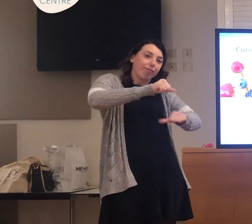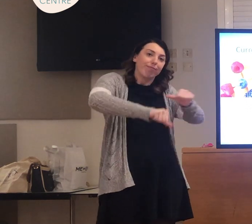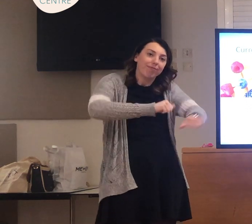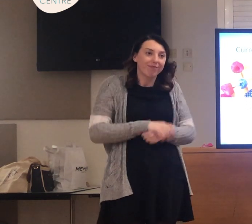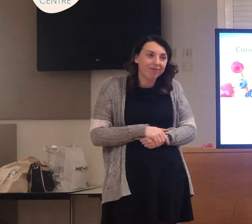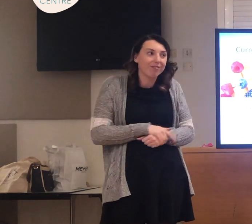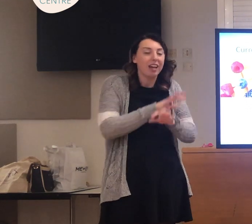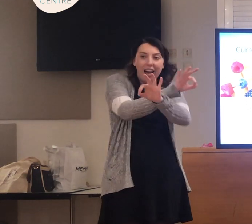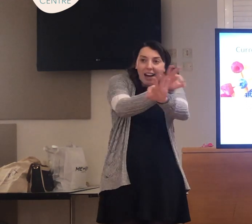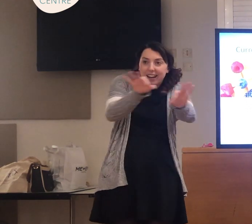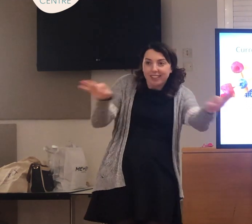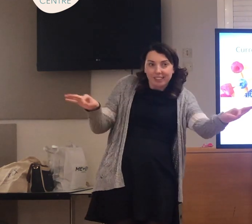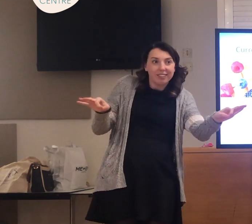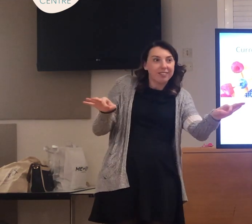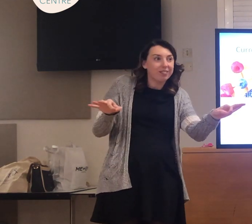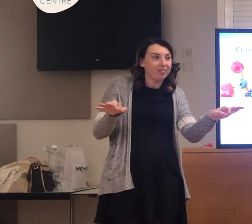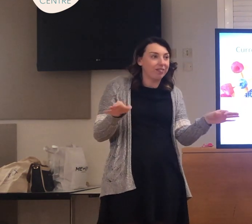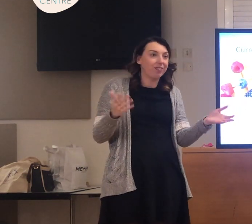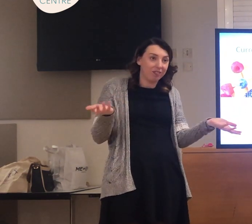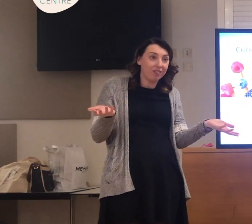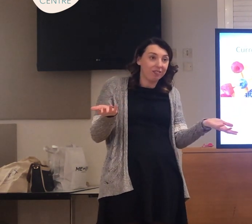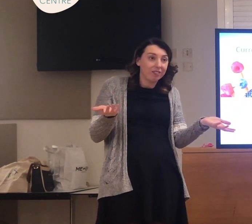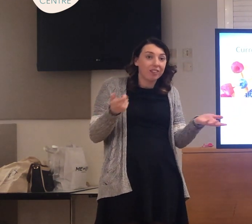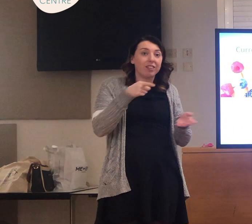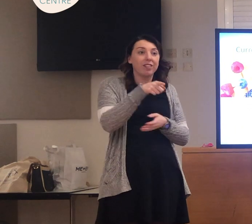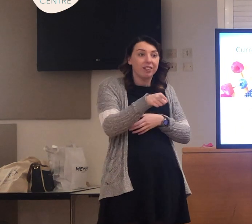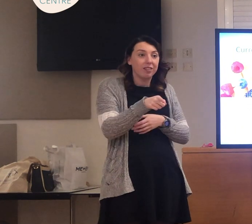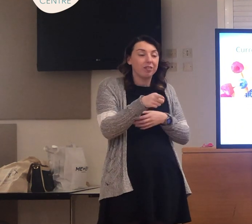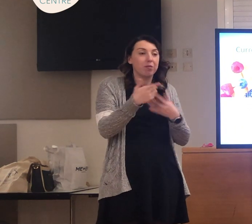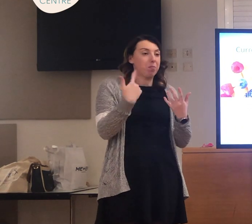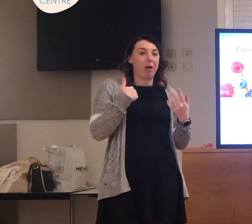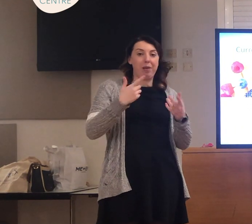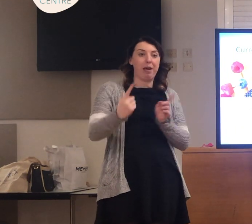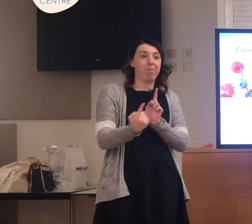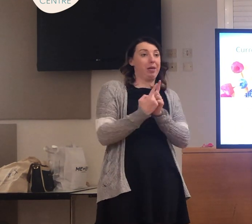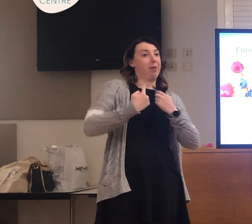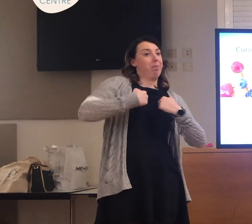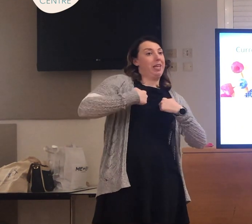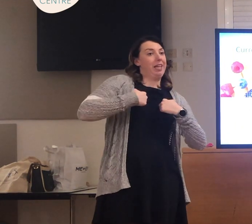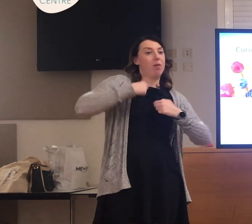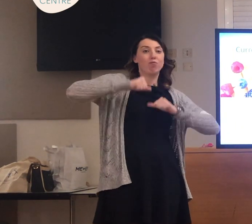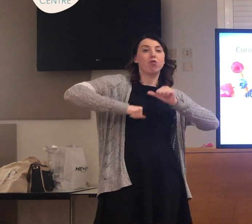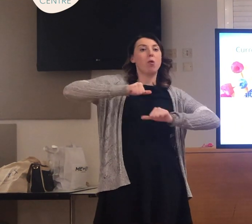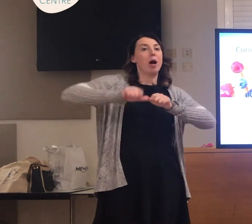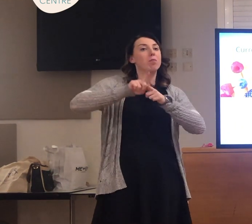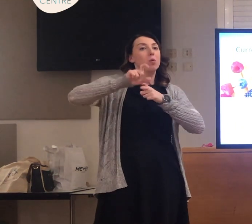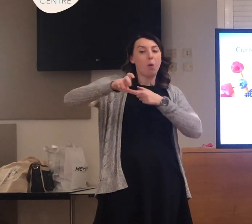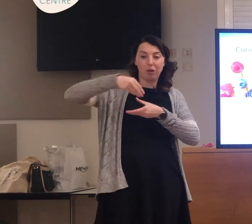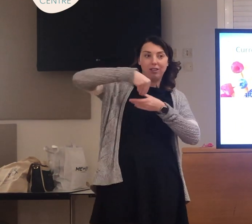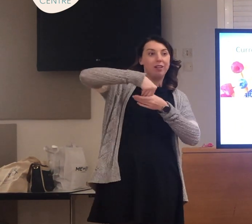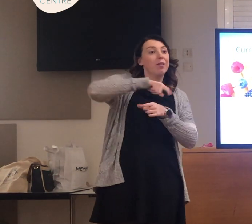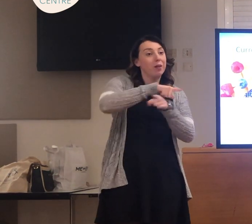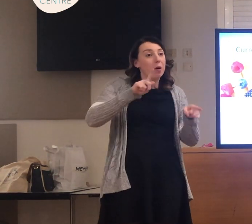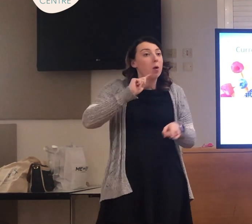If I asked you to do, and if you were working with me in one of a group program, you would all do a